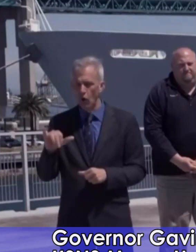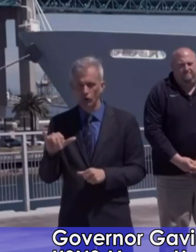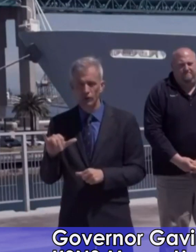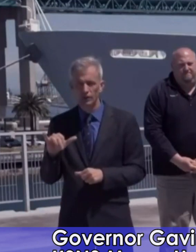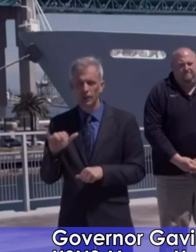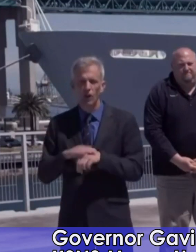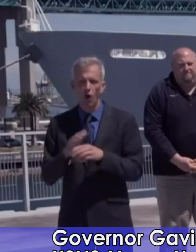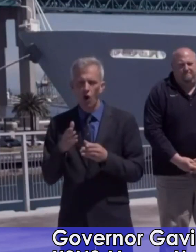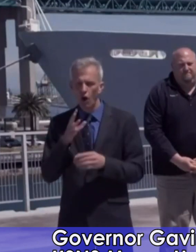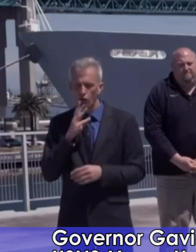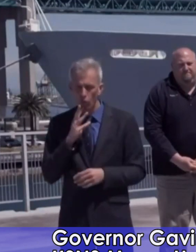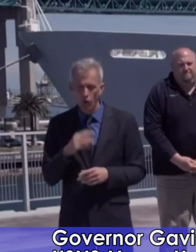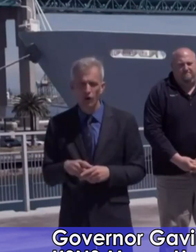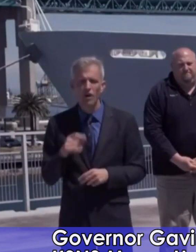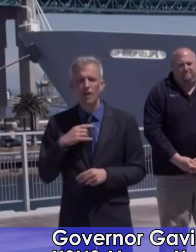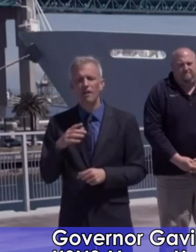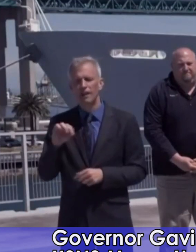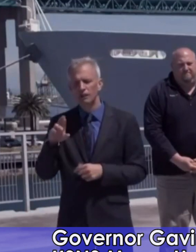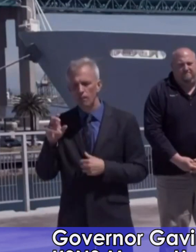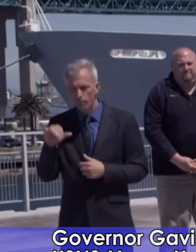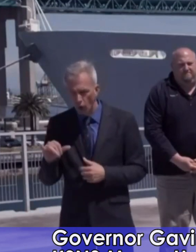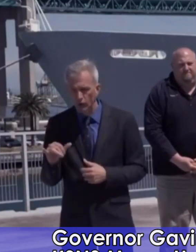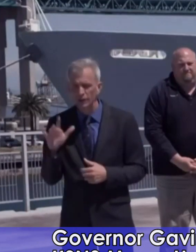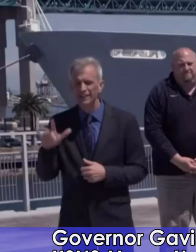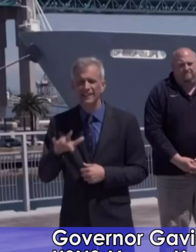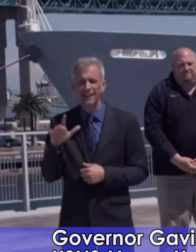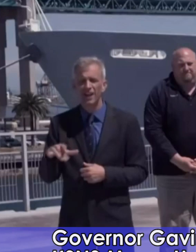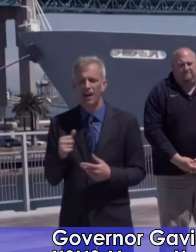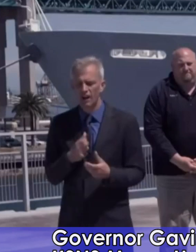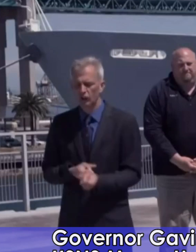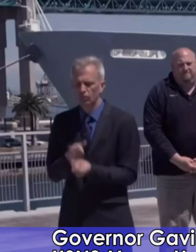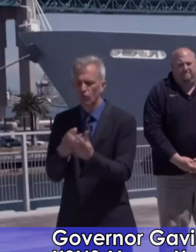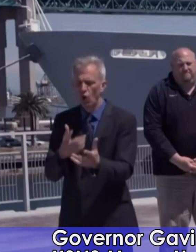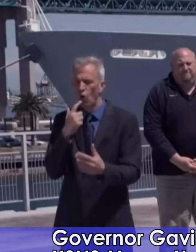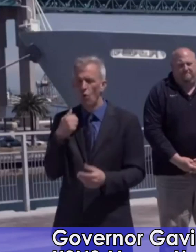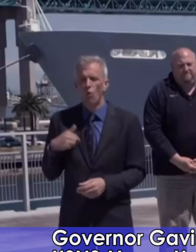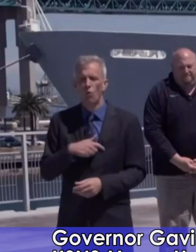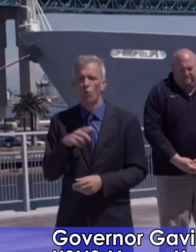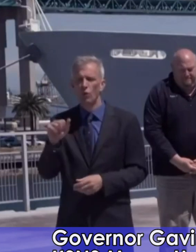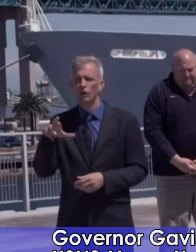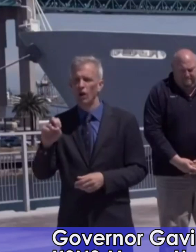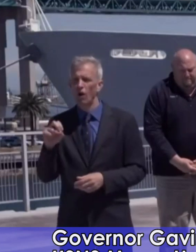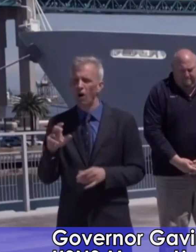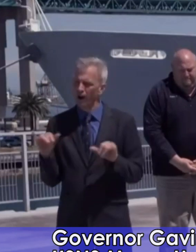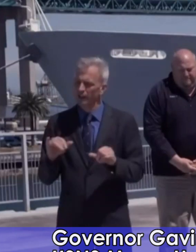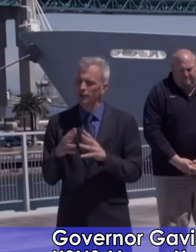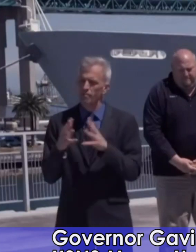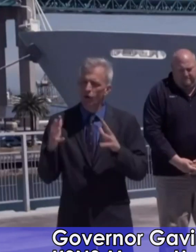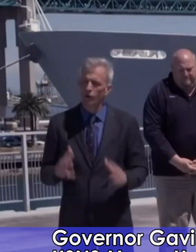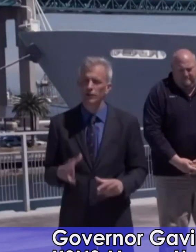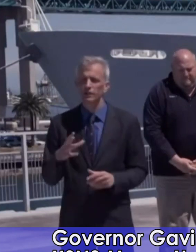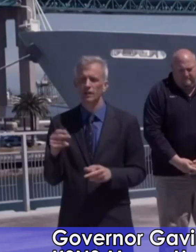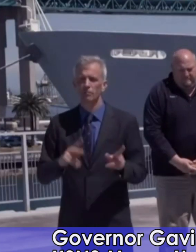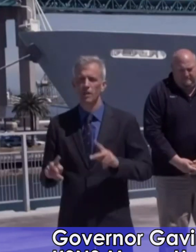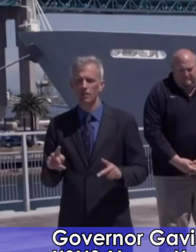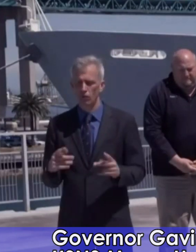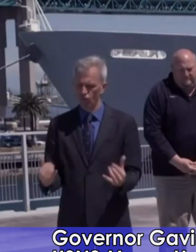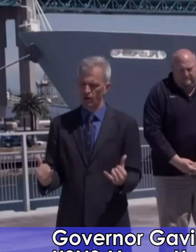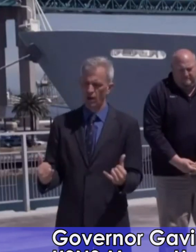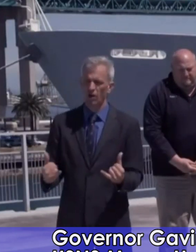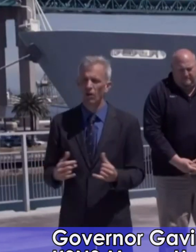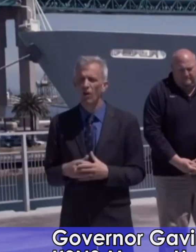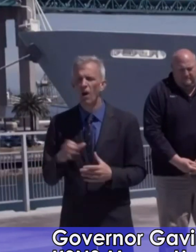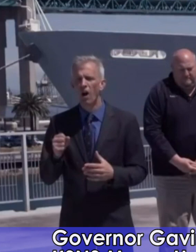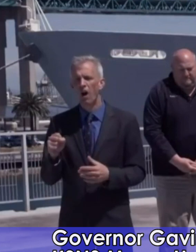beds. This truly is mercy and the expression of who we are as Americans and as people at this moment. And I'm